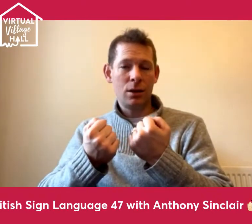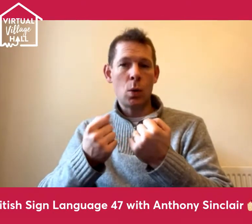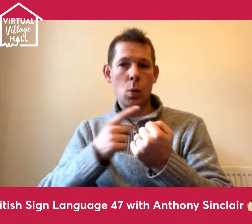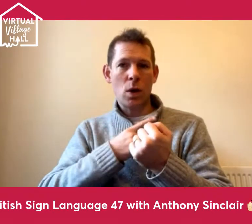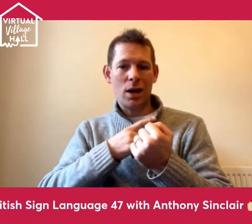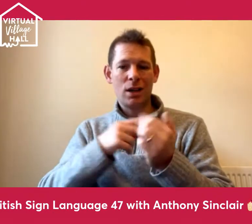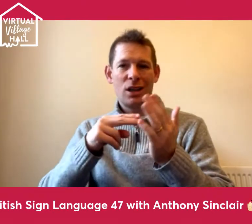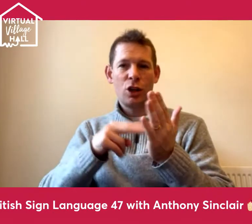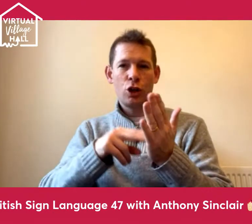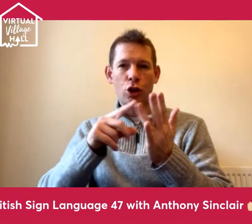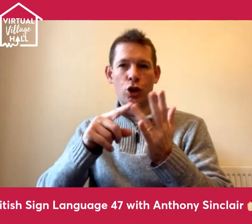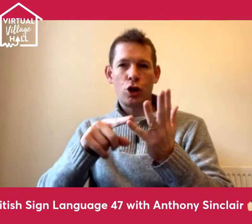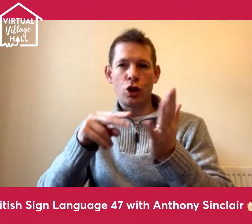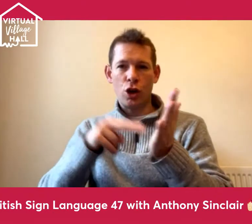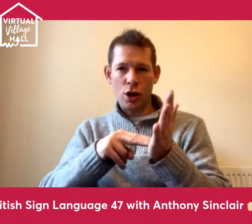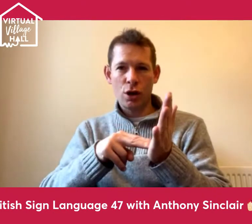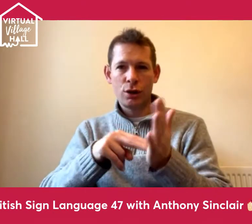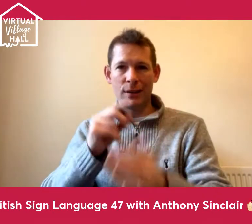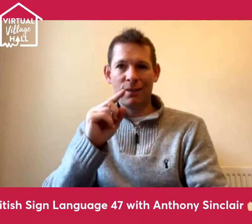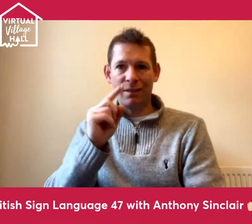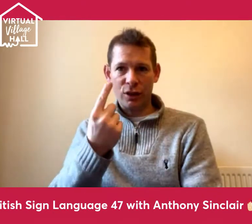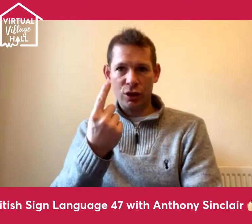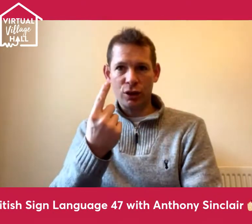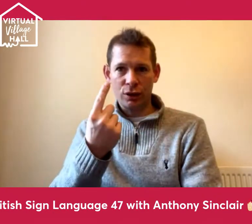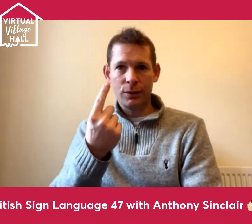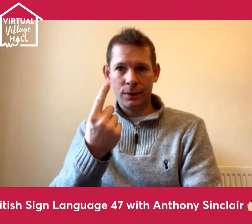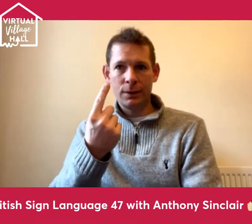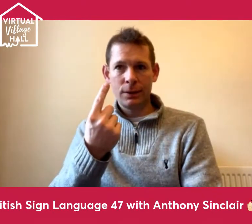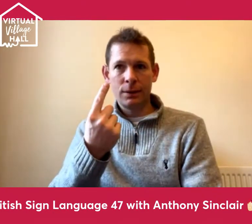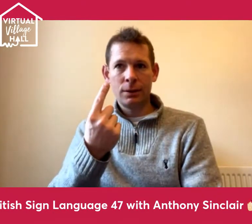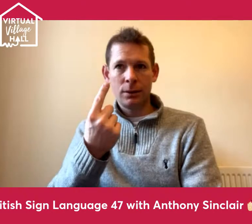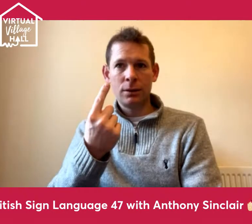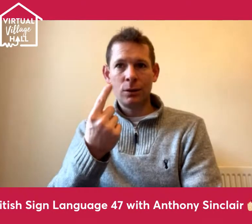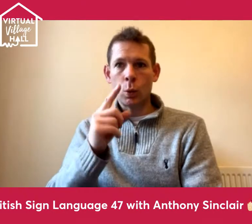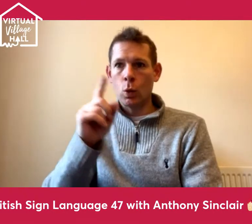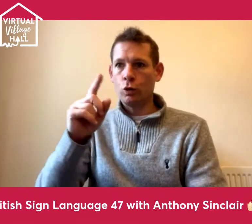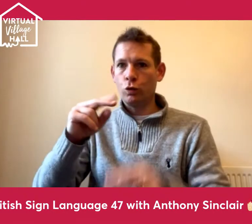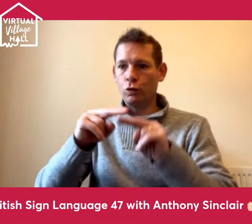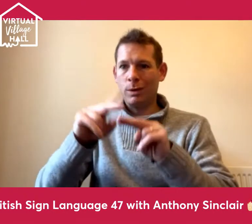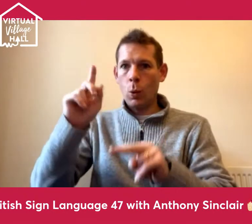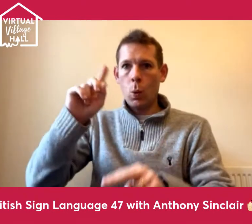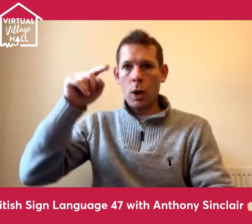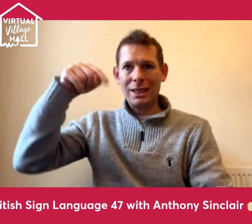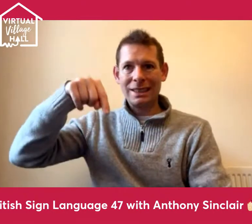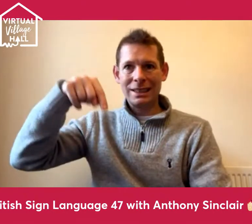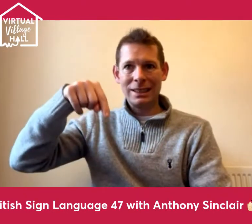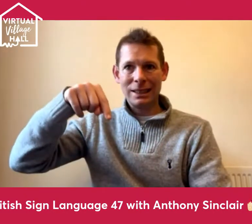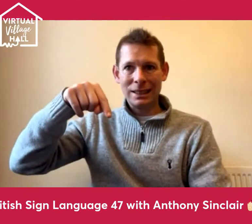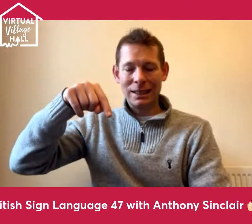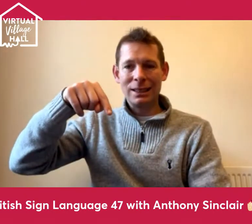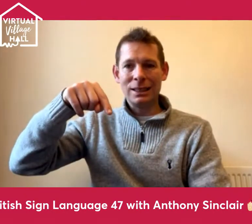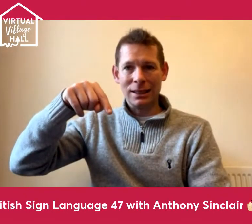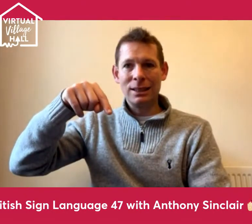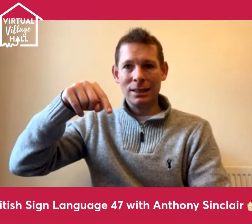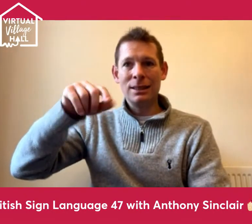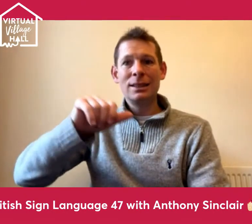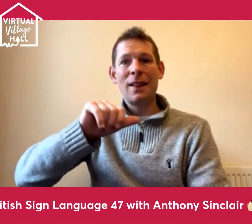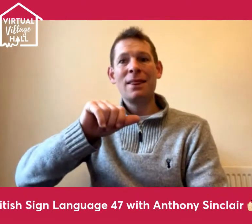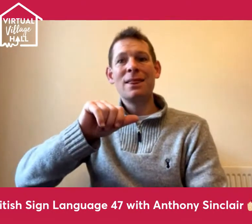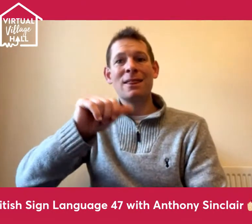you. I, car. Okay, so the noun comes first. So it's the car is